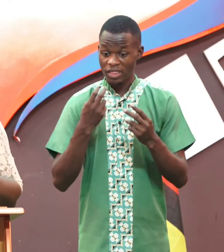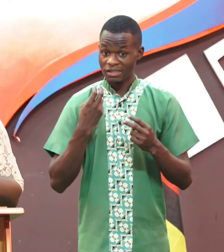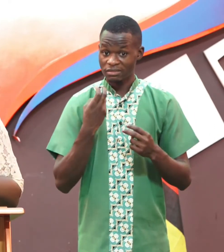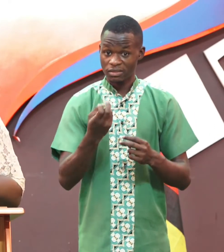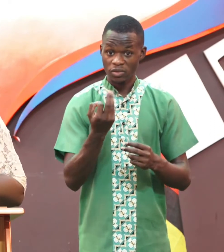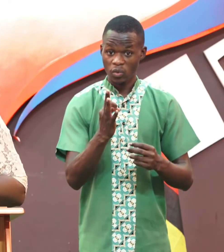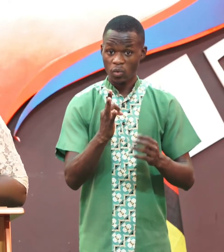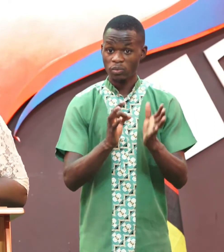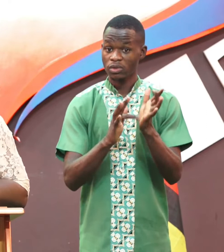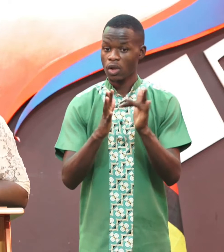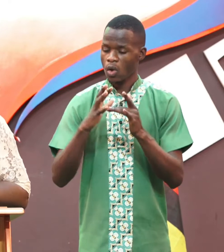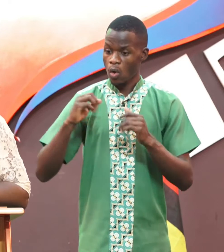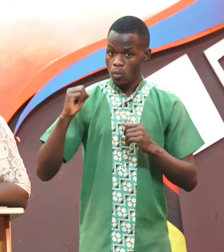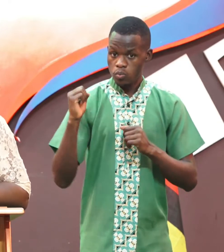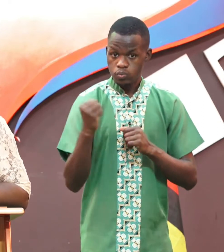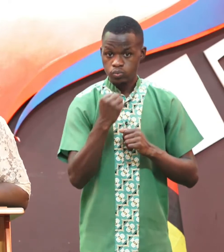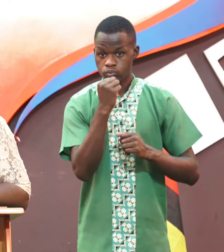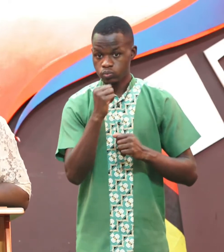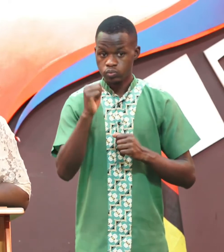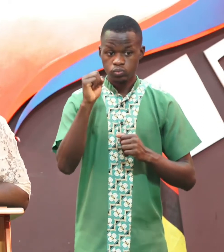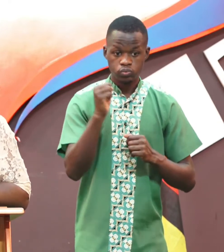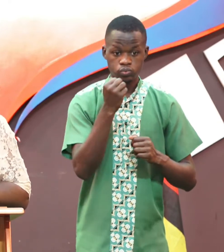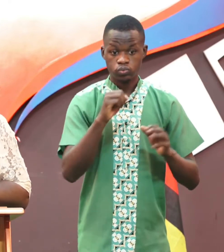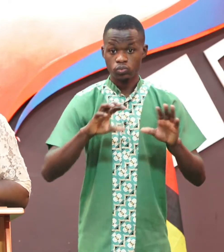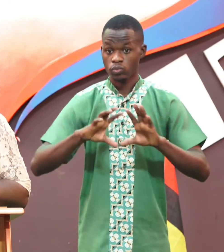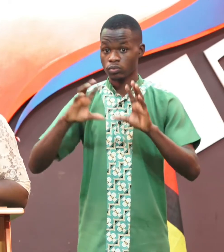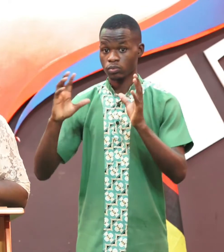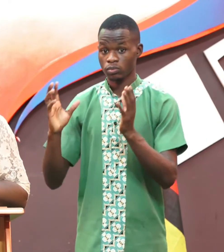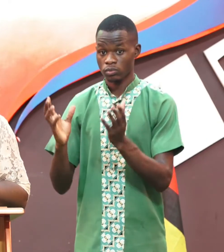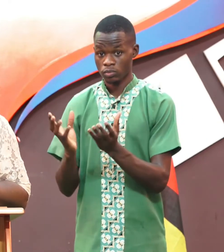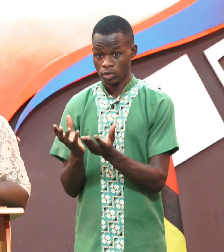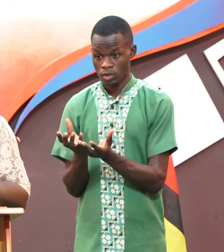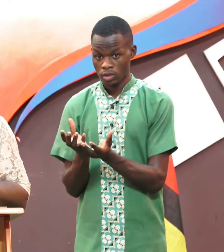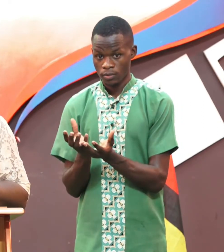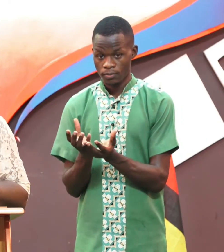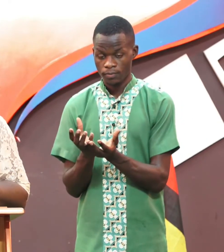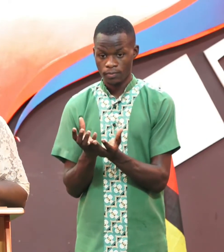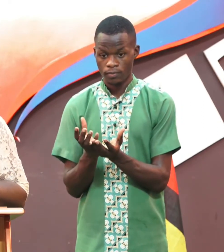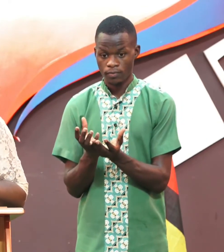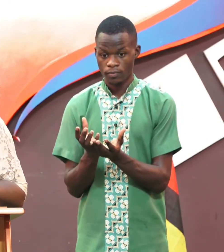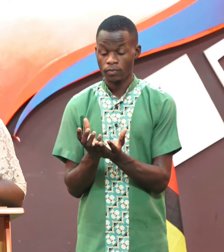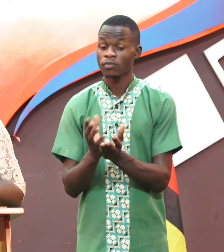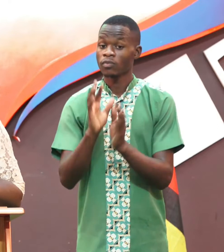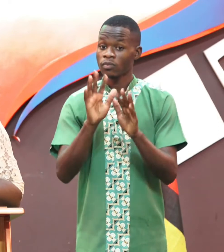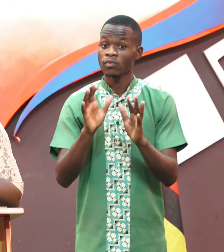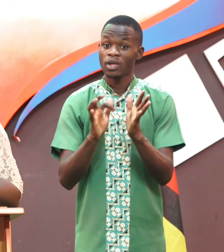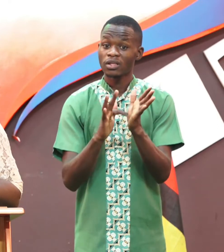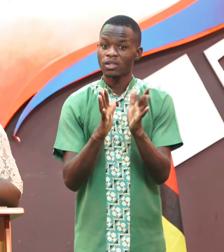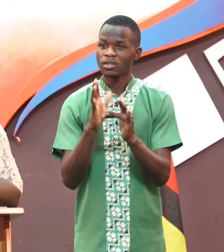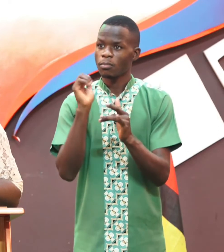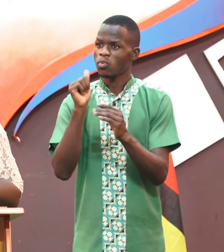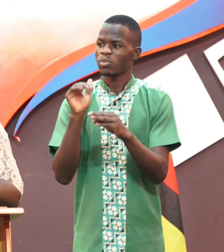times in the Bible, in the journey as Jesus was moving over the earth, Yesu yebamubuzange bigambo